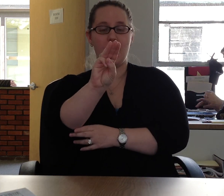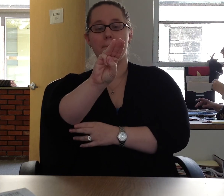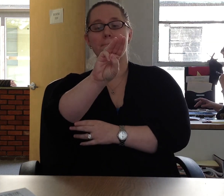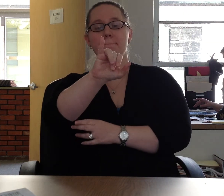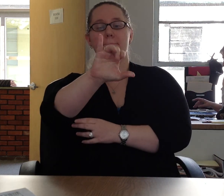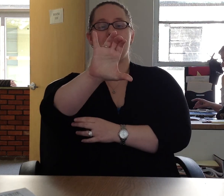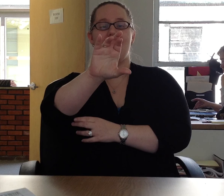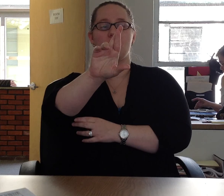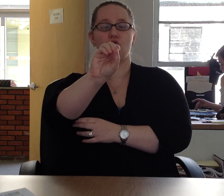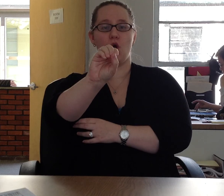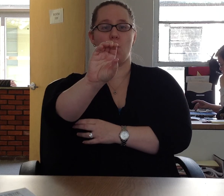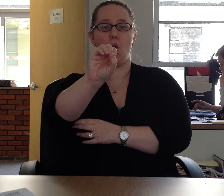Microorganisms.